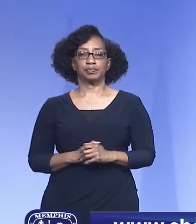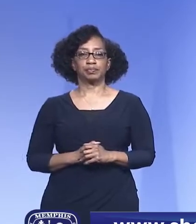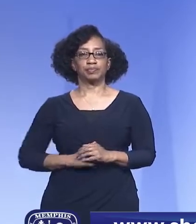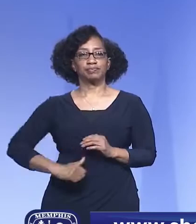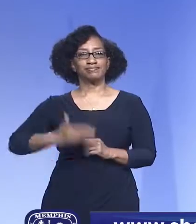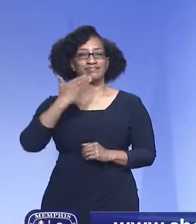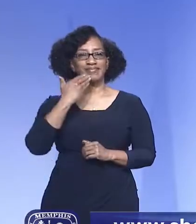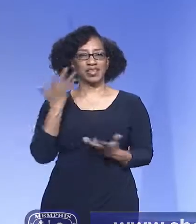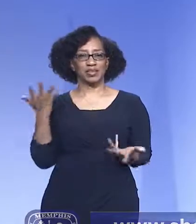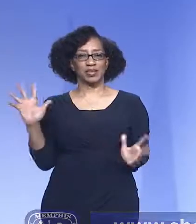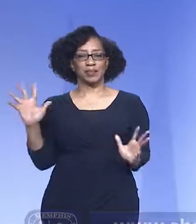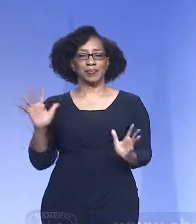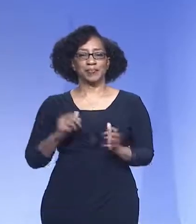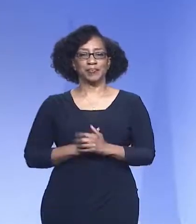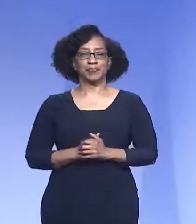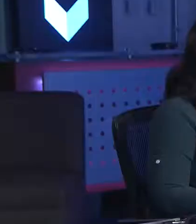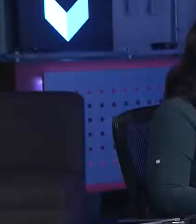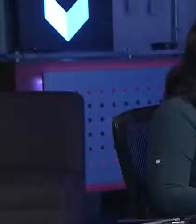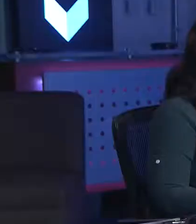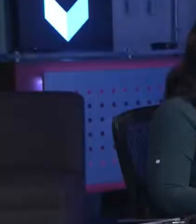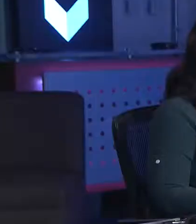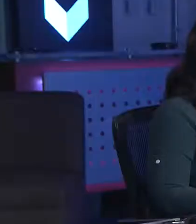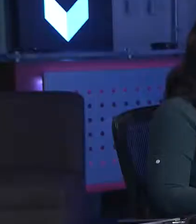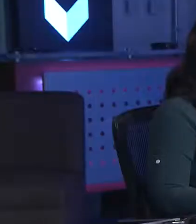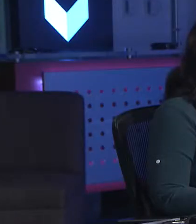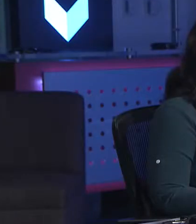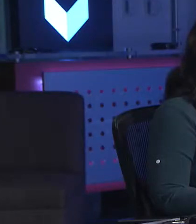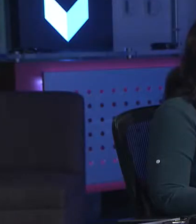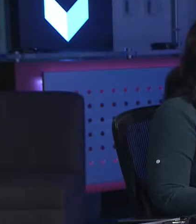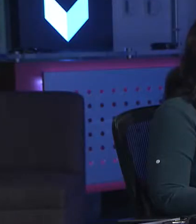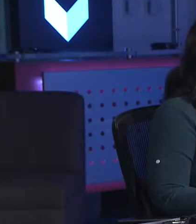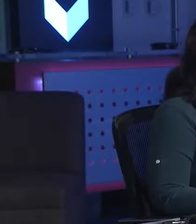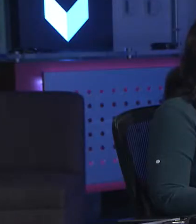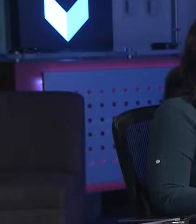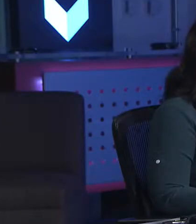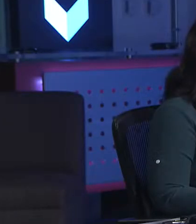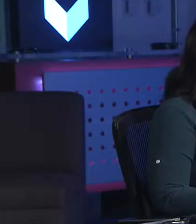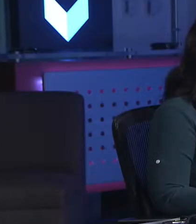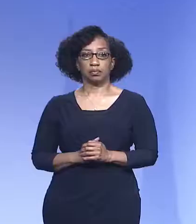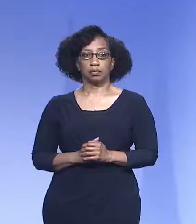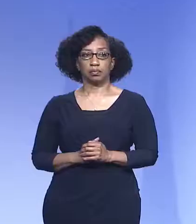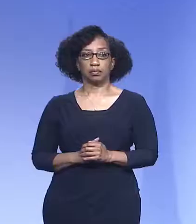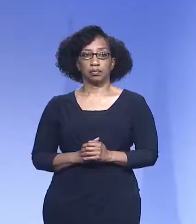Thank you. That's all. You're welcome. Sam Hardiman, Commercial Appeal.